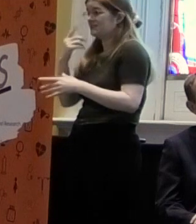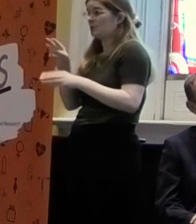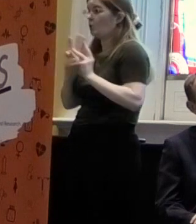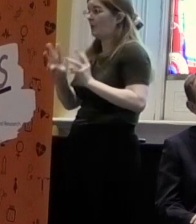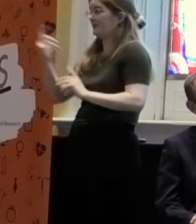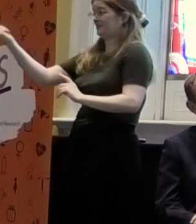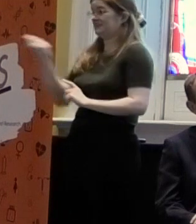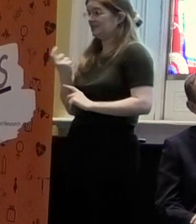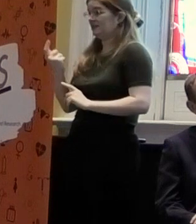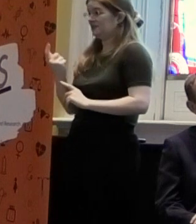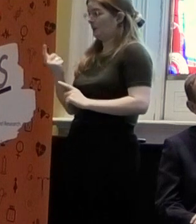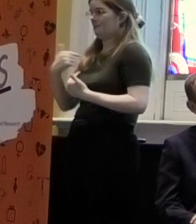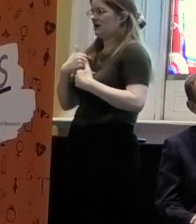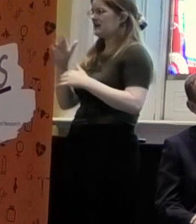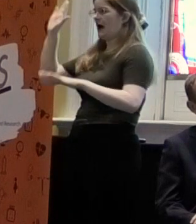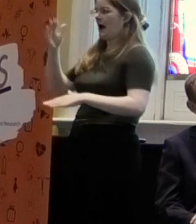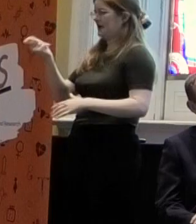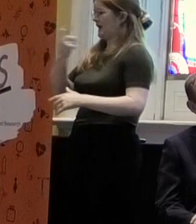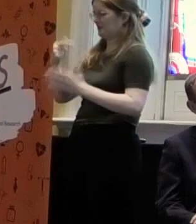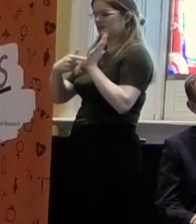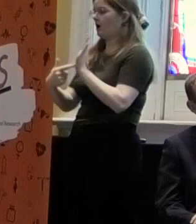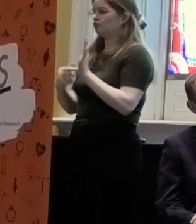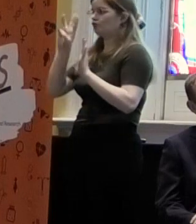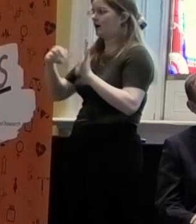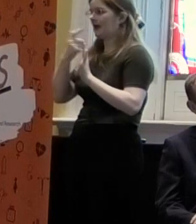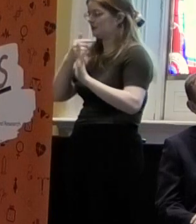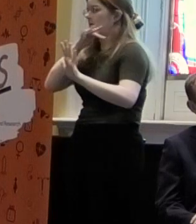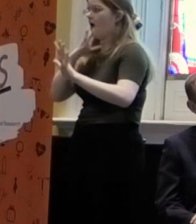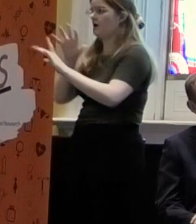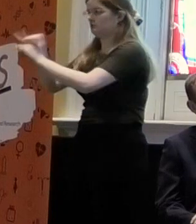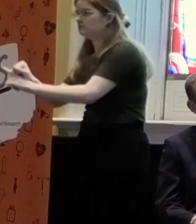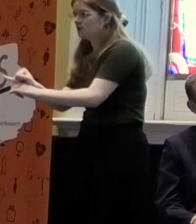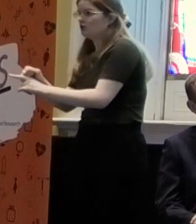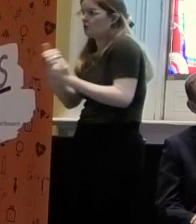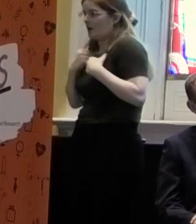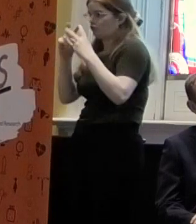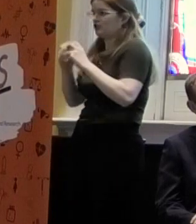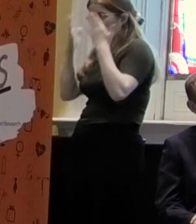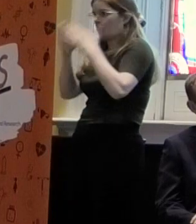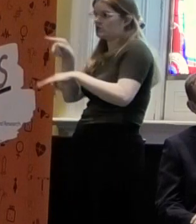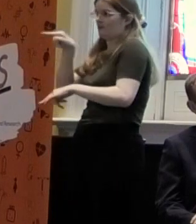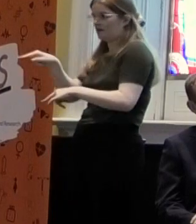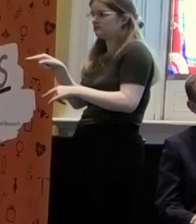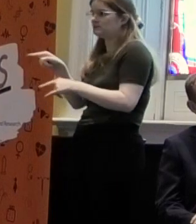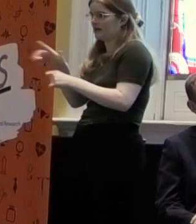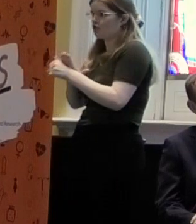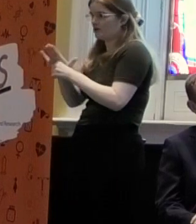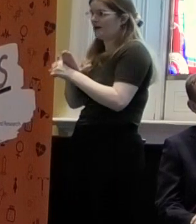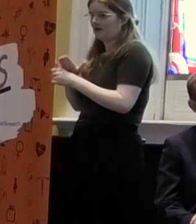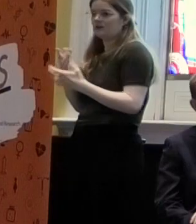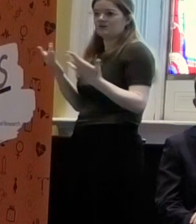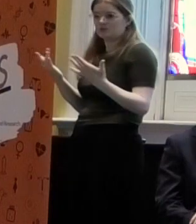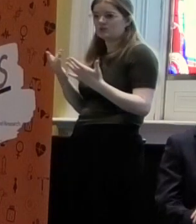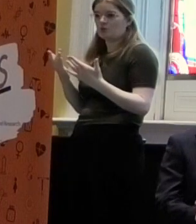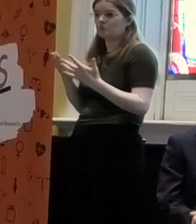who are on medications during pregnancy. And so I think, and that's where a lot of my research interests have been focused upon, because as we're going to be chatting about